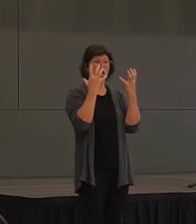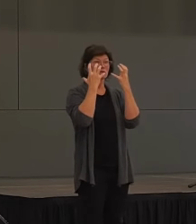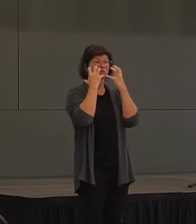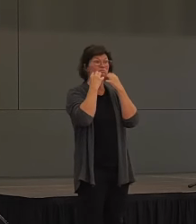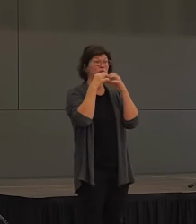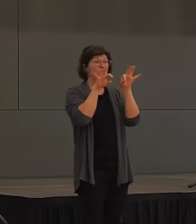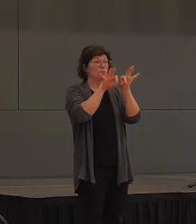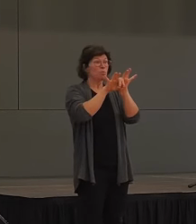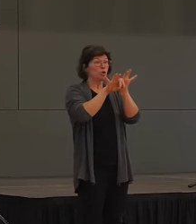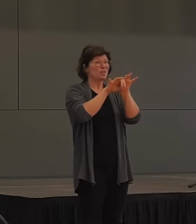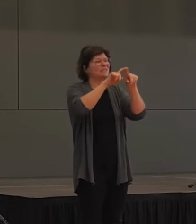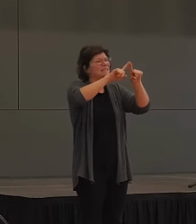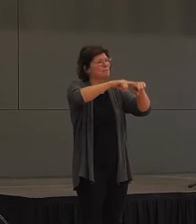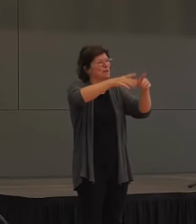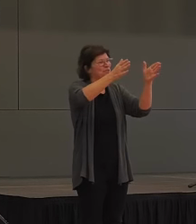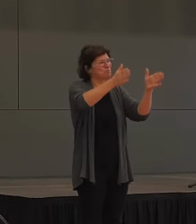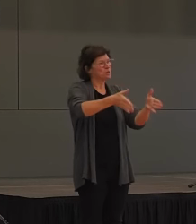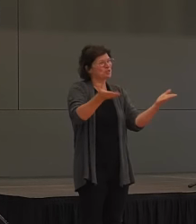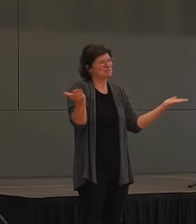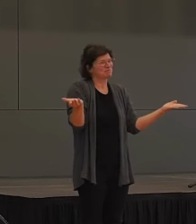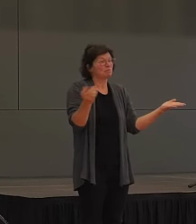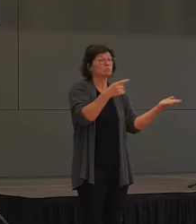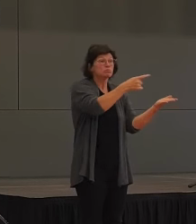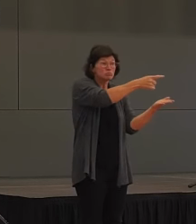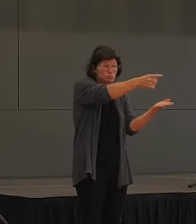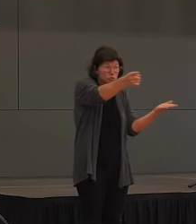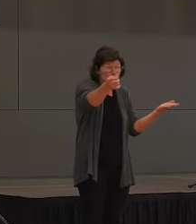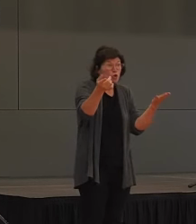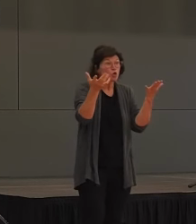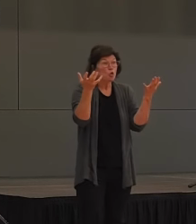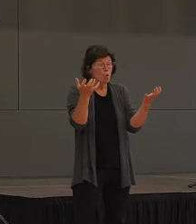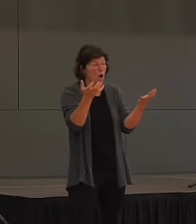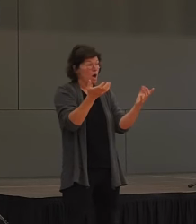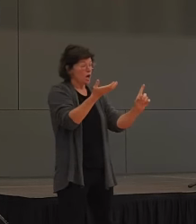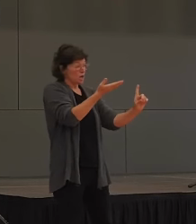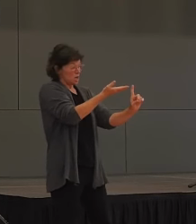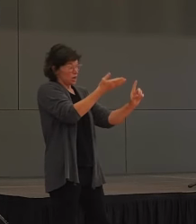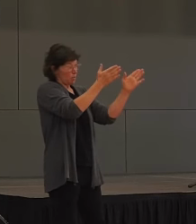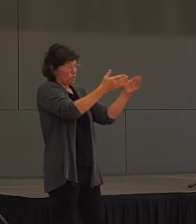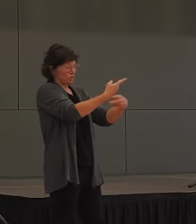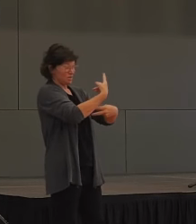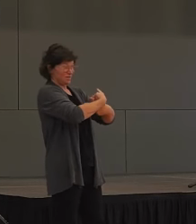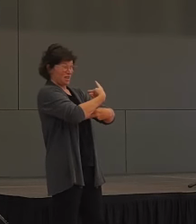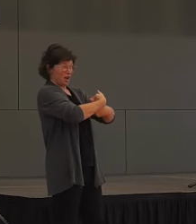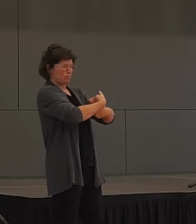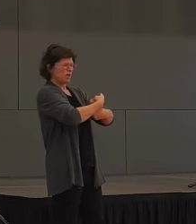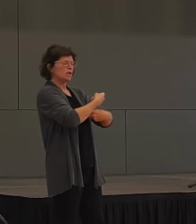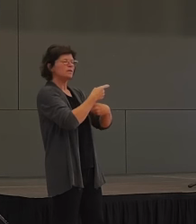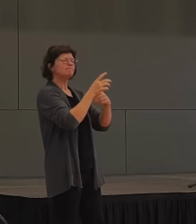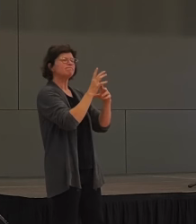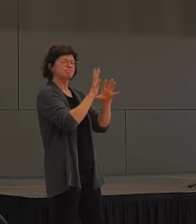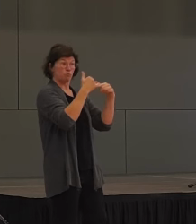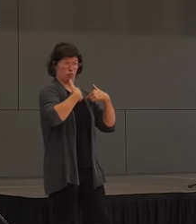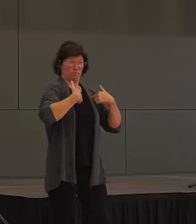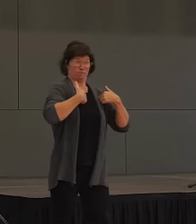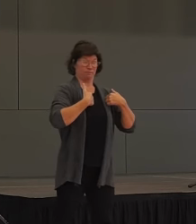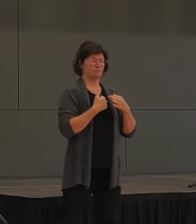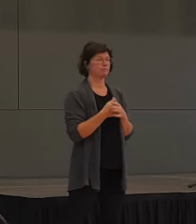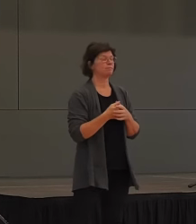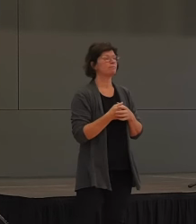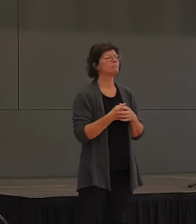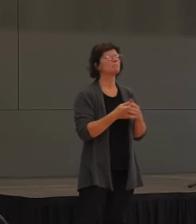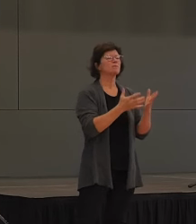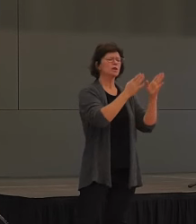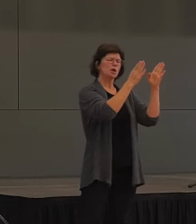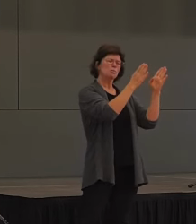many examples of what you would need in a caregiver. So for me, I would need someone who has a sense